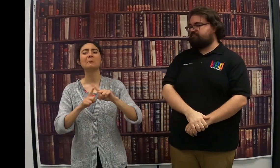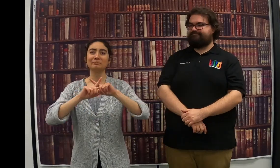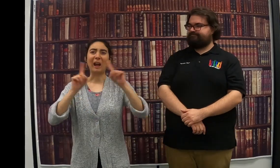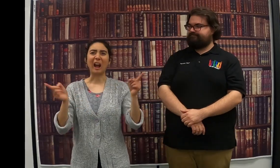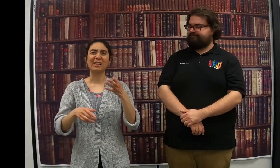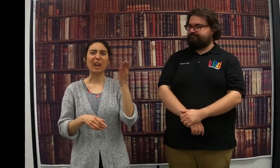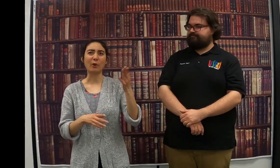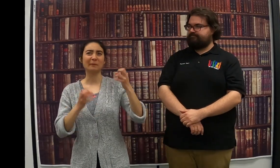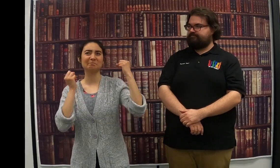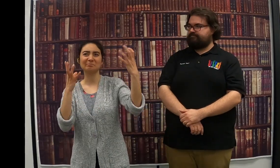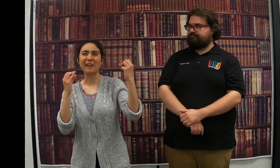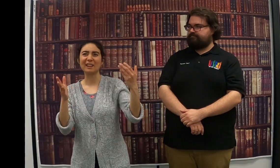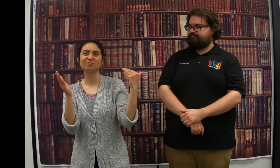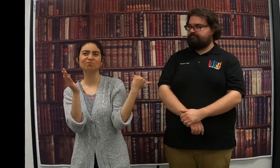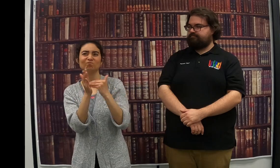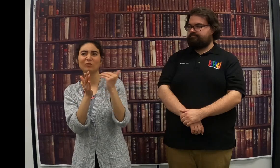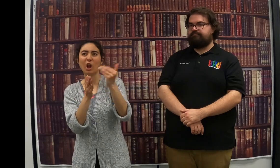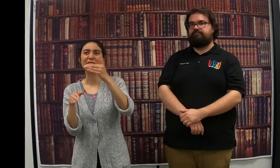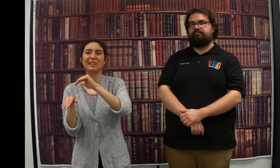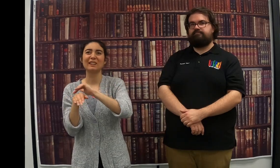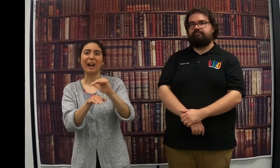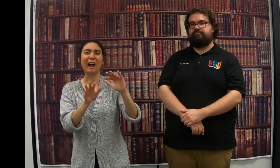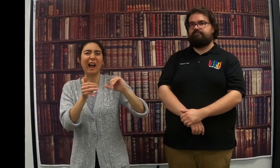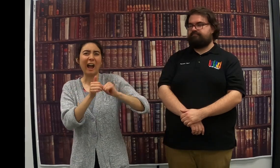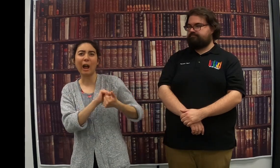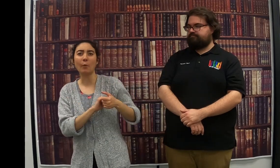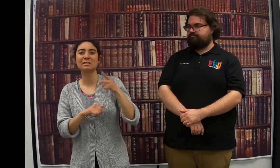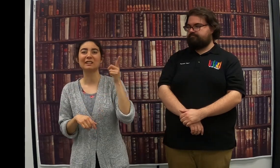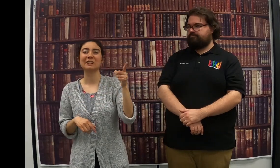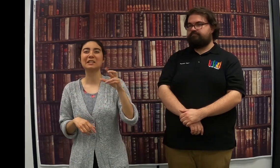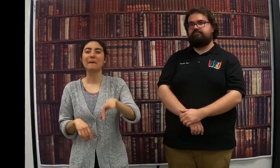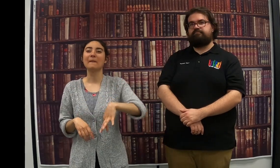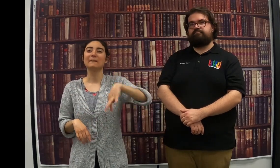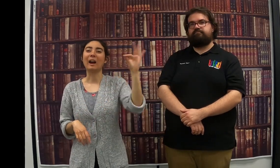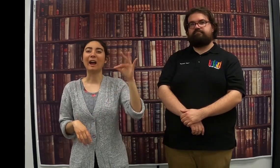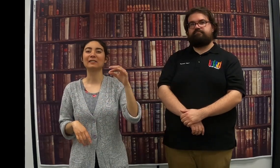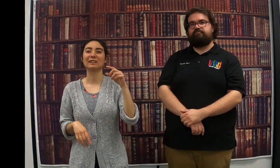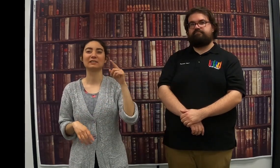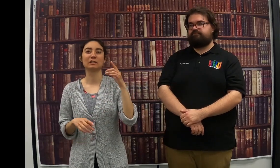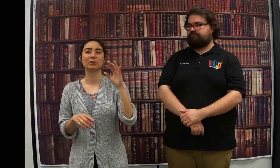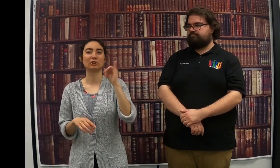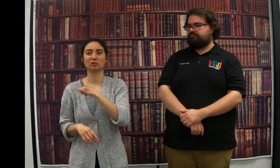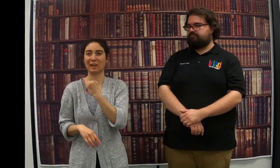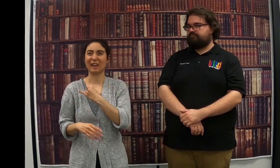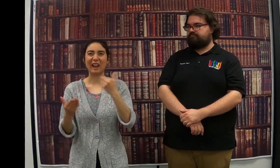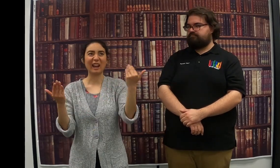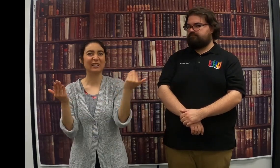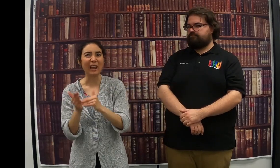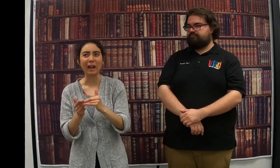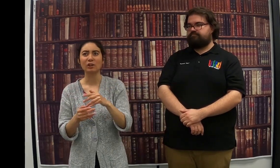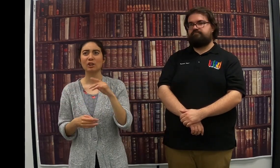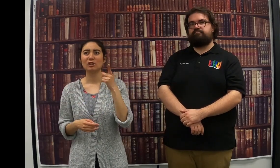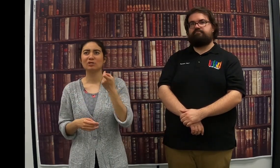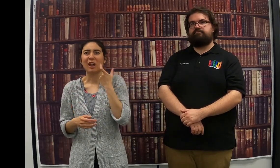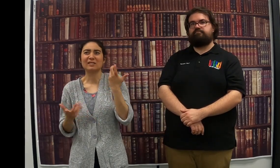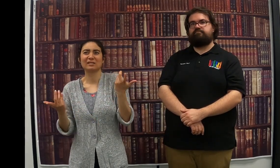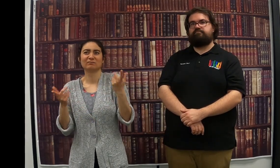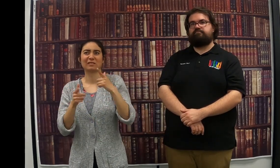there were many hundred nightingales. How was he to find his Jorinda again? Just then he saw the old